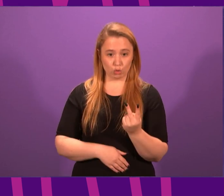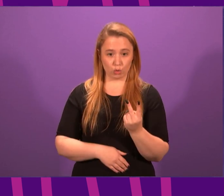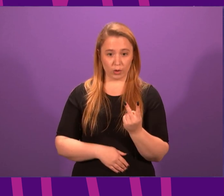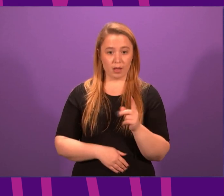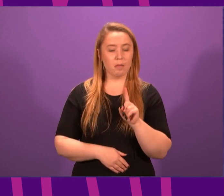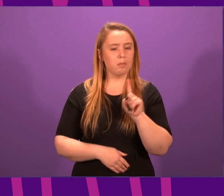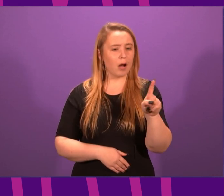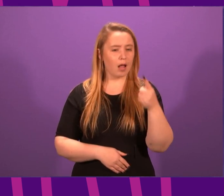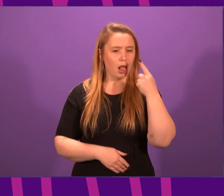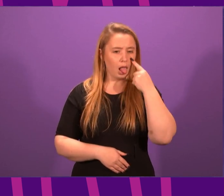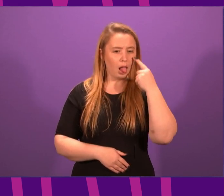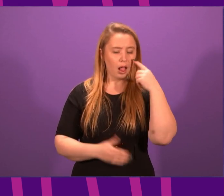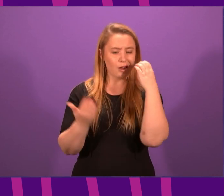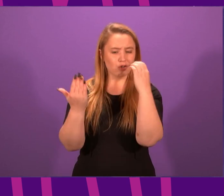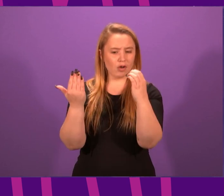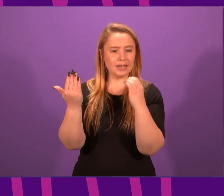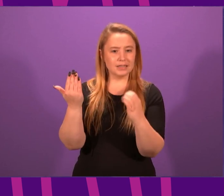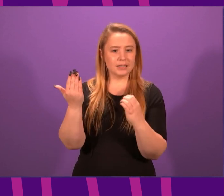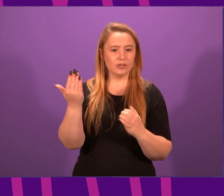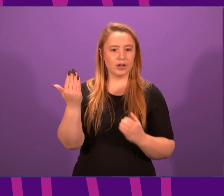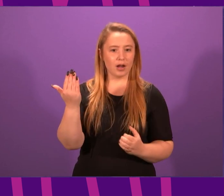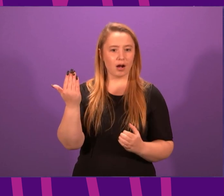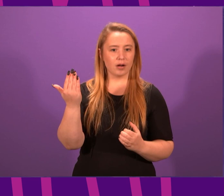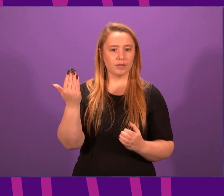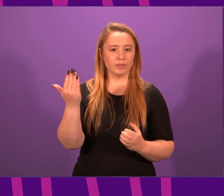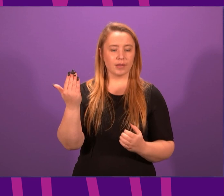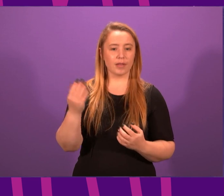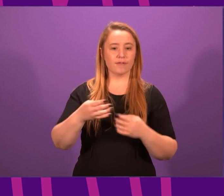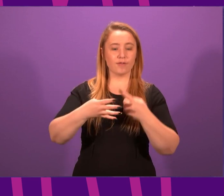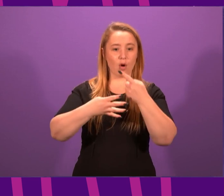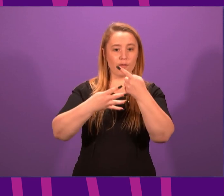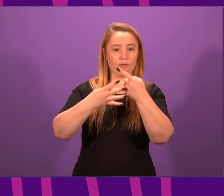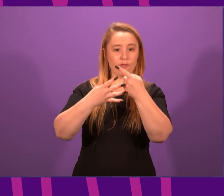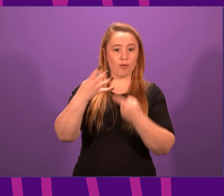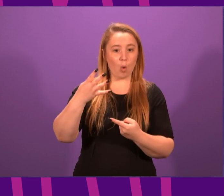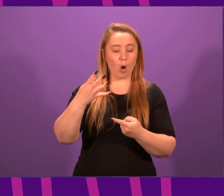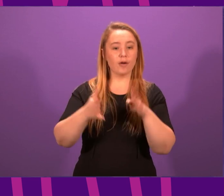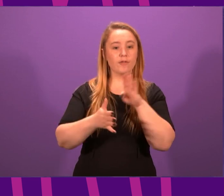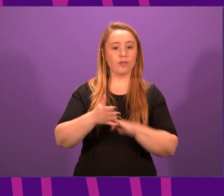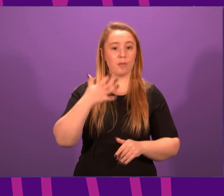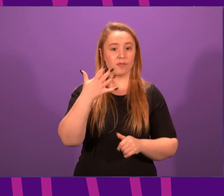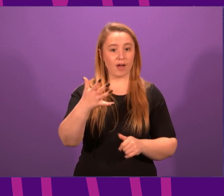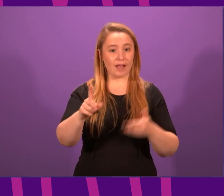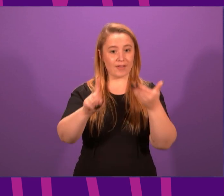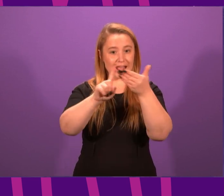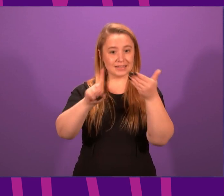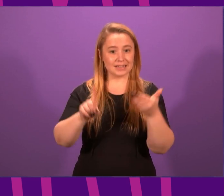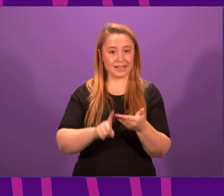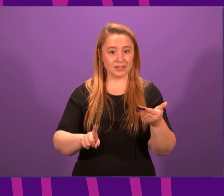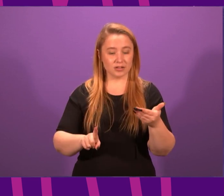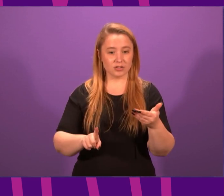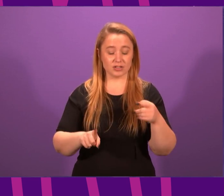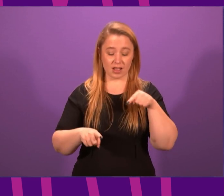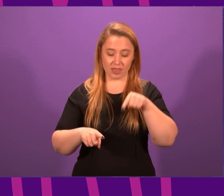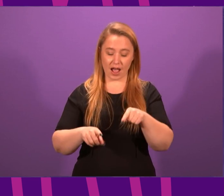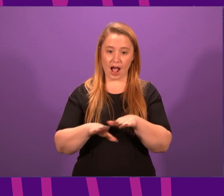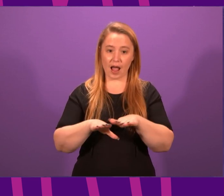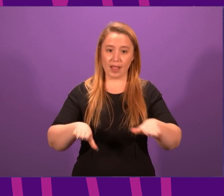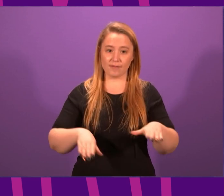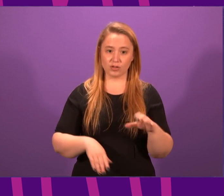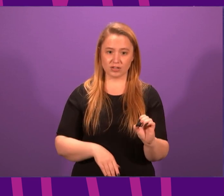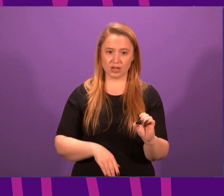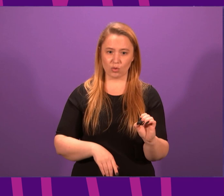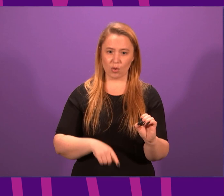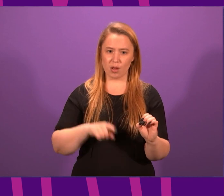at the criteria the government published today, in four out of five of the indicators, the Scottish borders is at level zero, and in the fifth